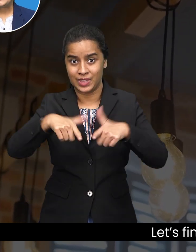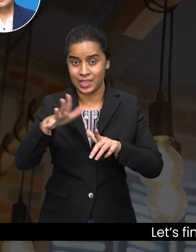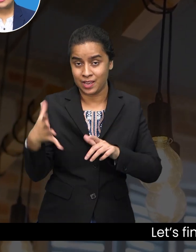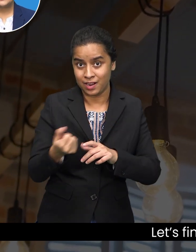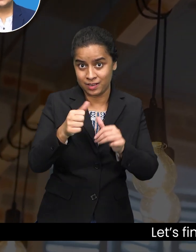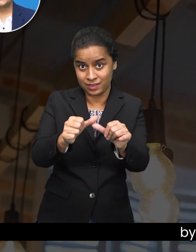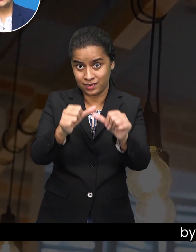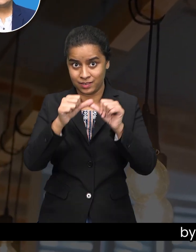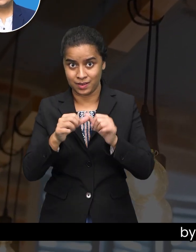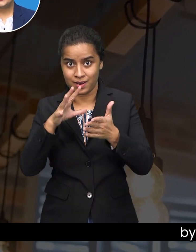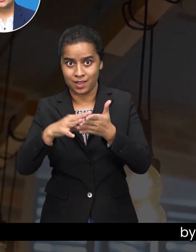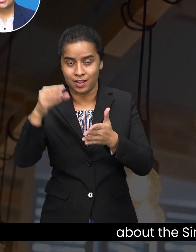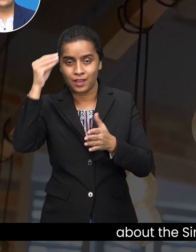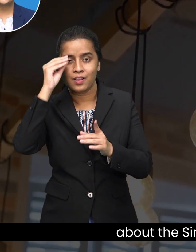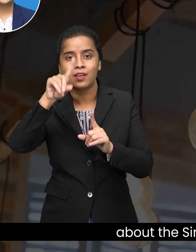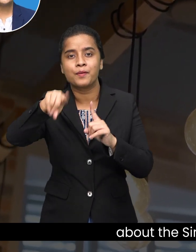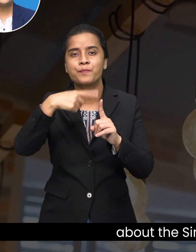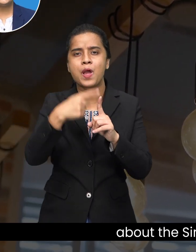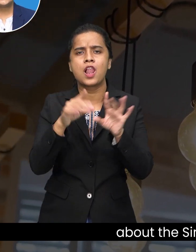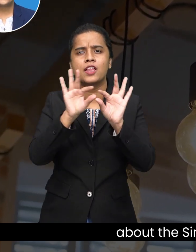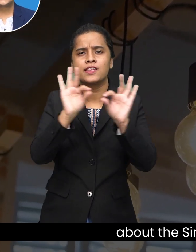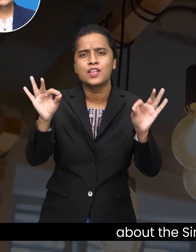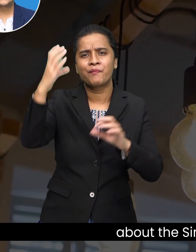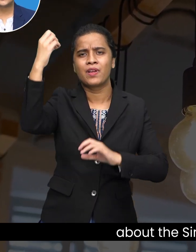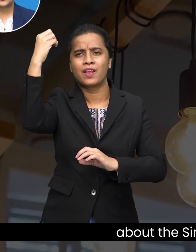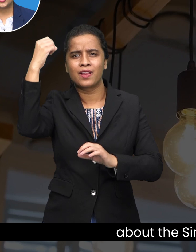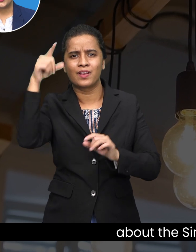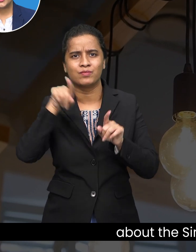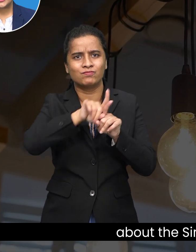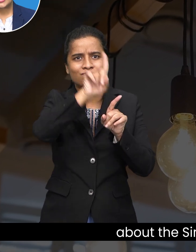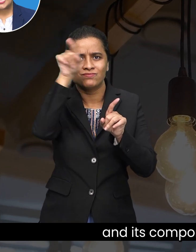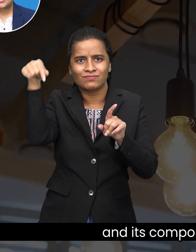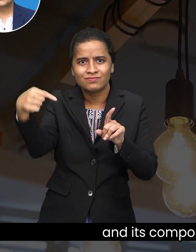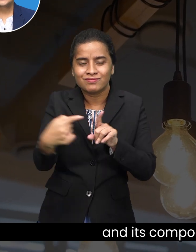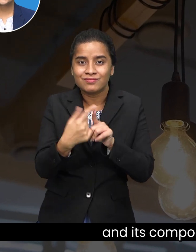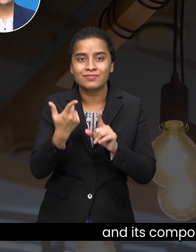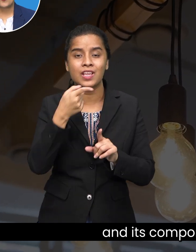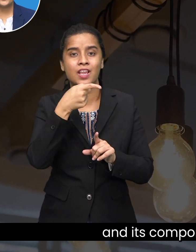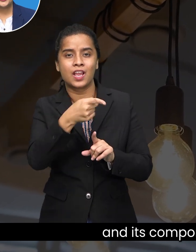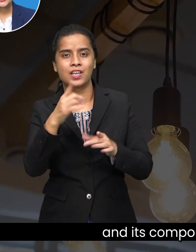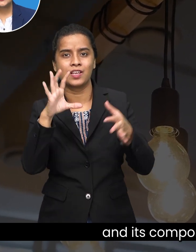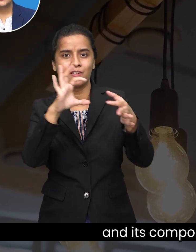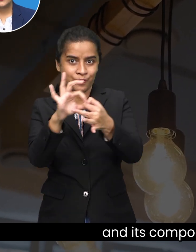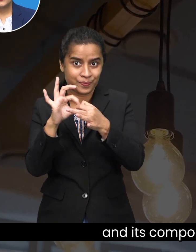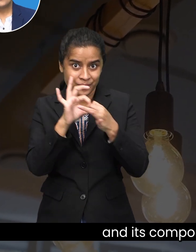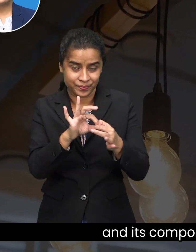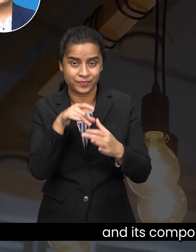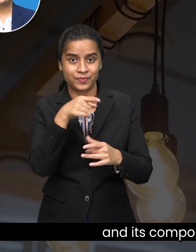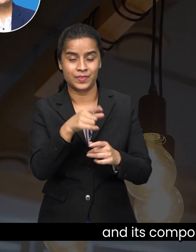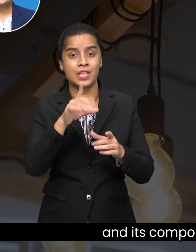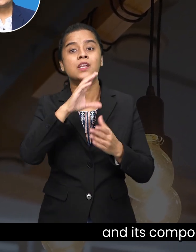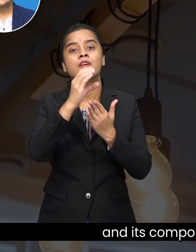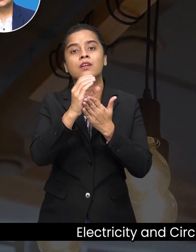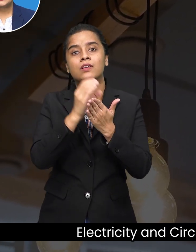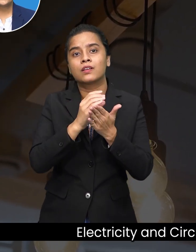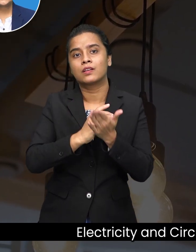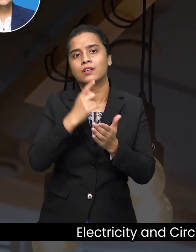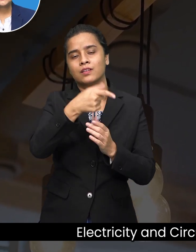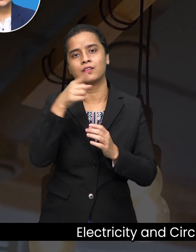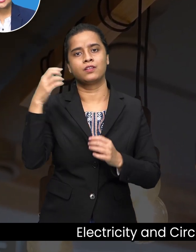Let's find the answer by learning about the simple electric circuit and its components from the